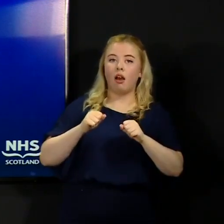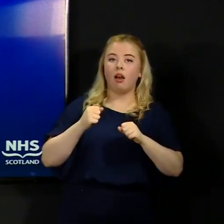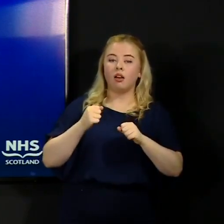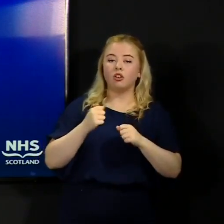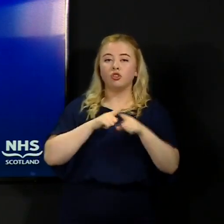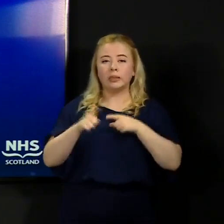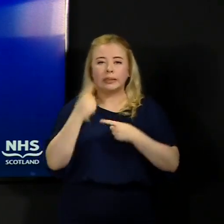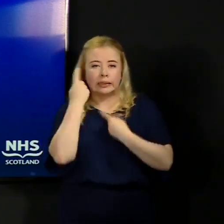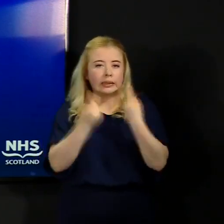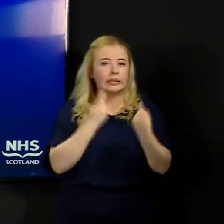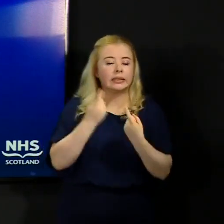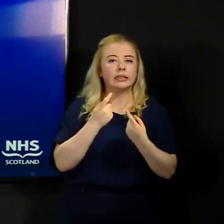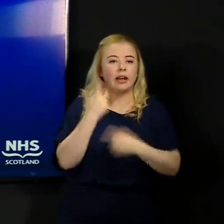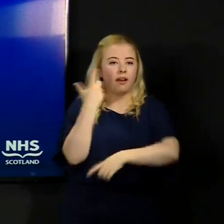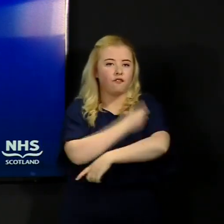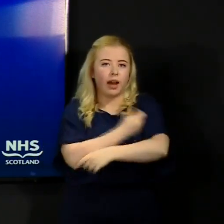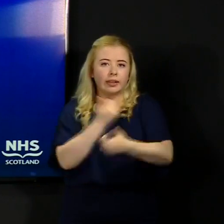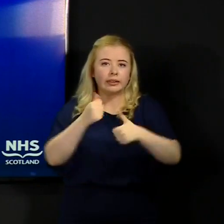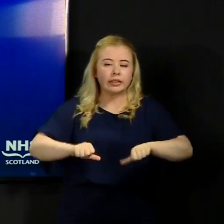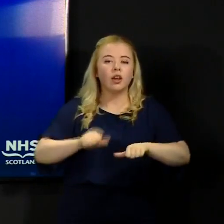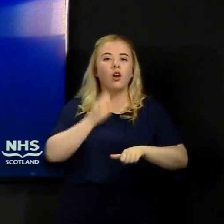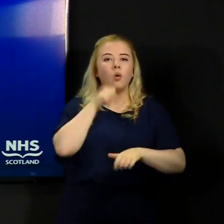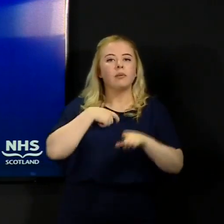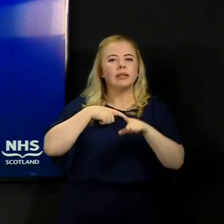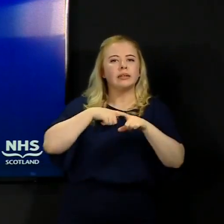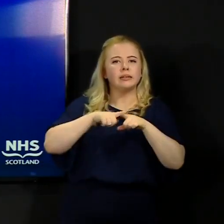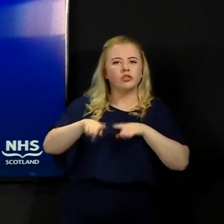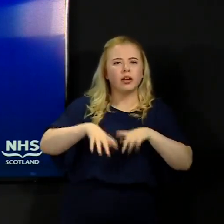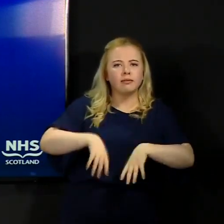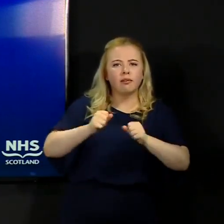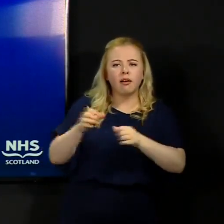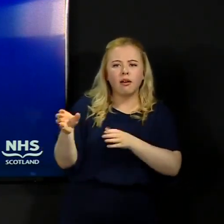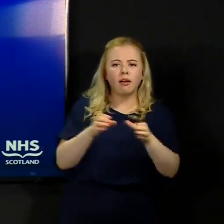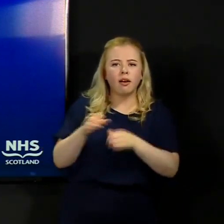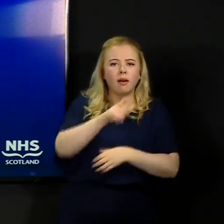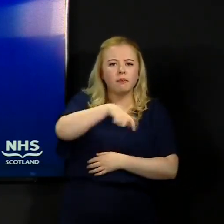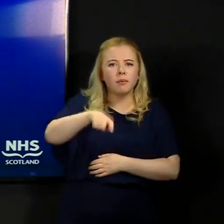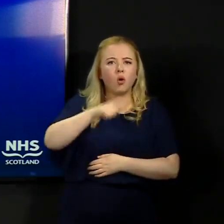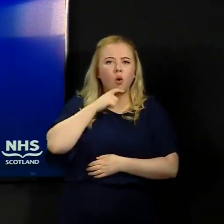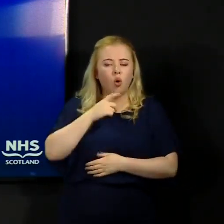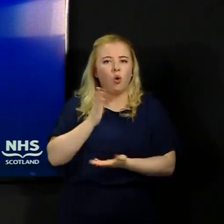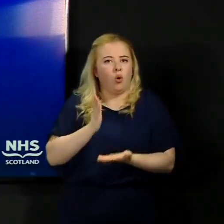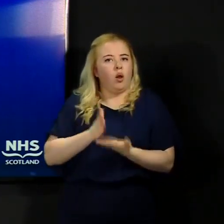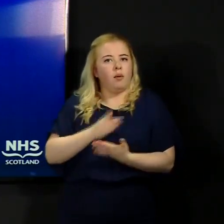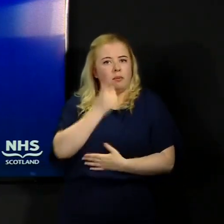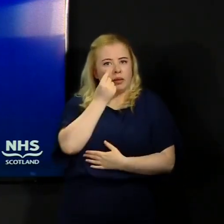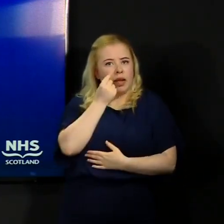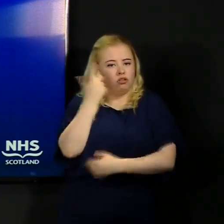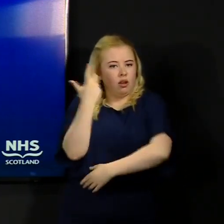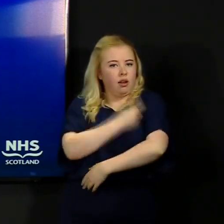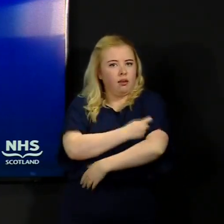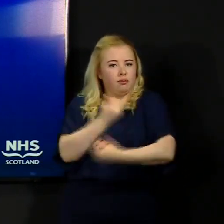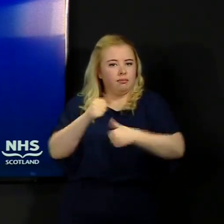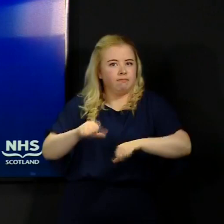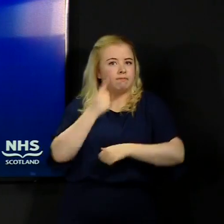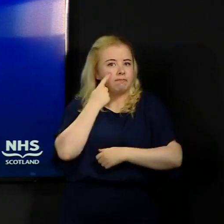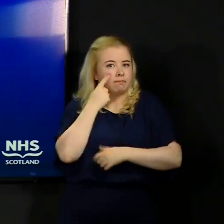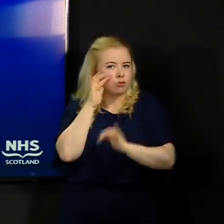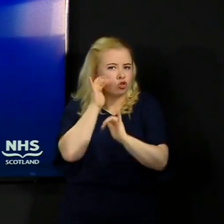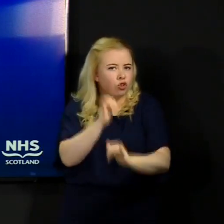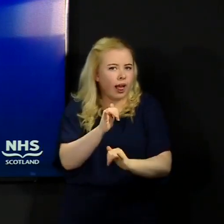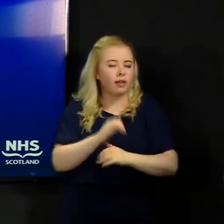recruiting to phase 2-3 studies, which expands the age range of patients who are able to have the vaccine assessed. As